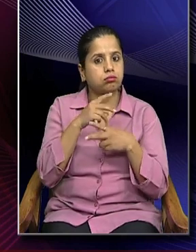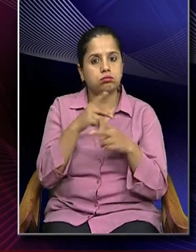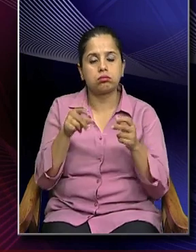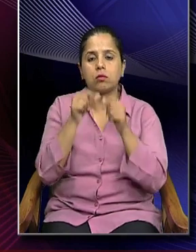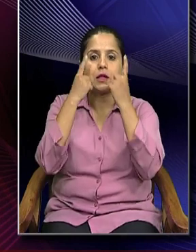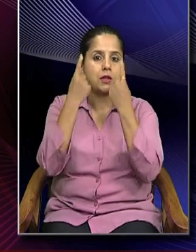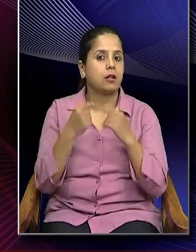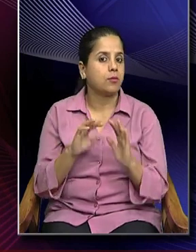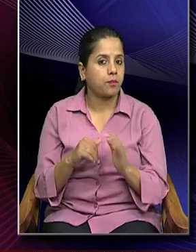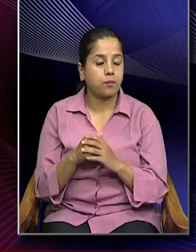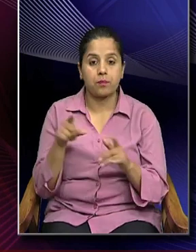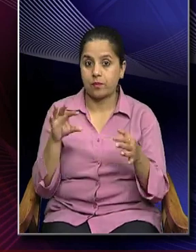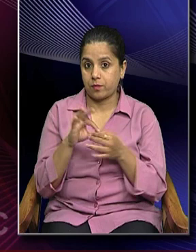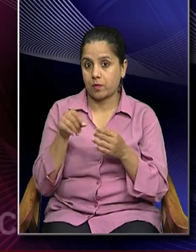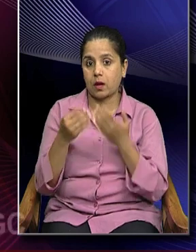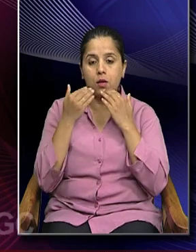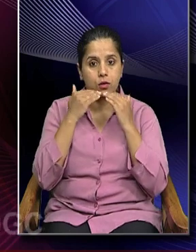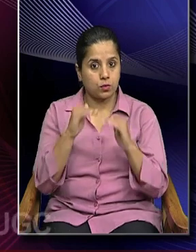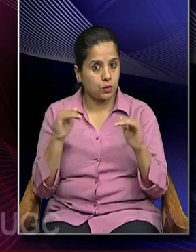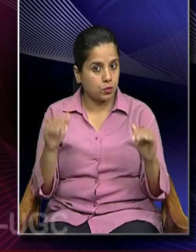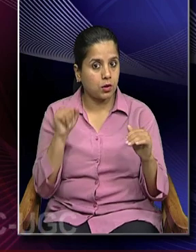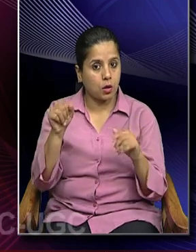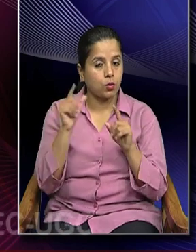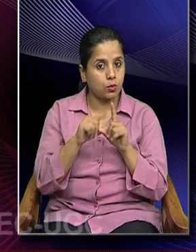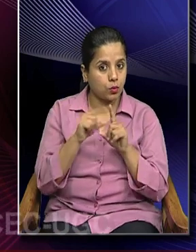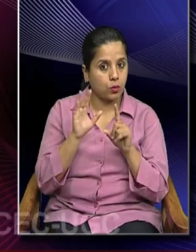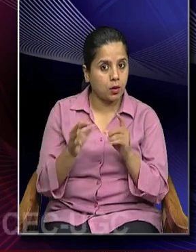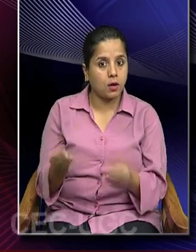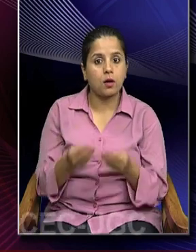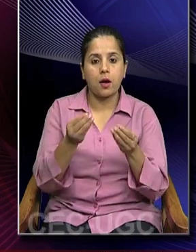assessment based on the student performance to